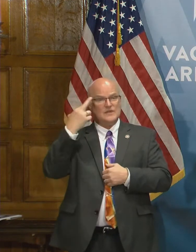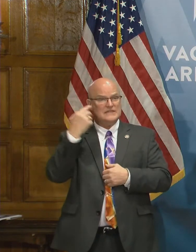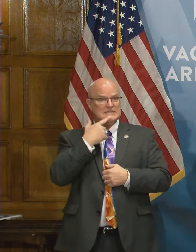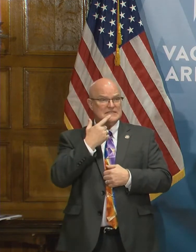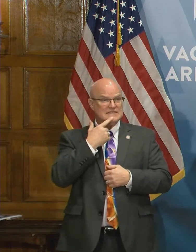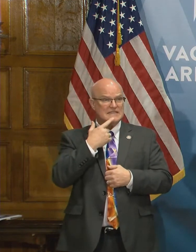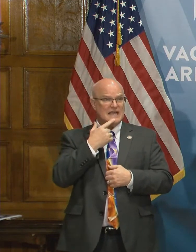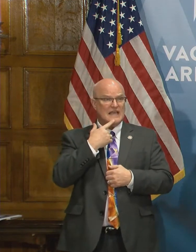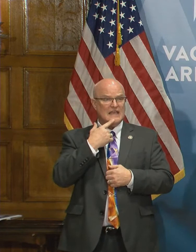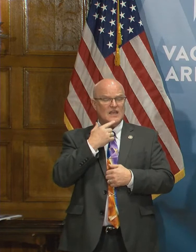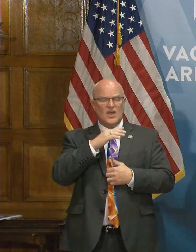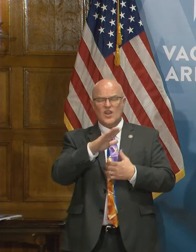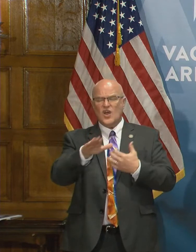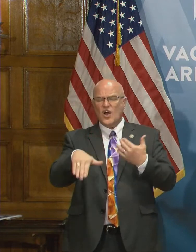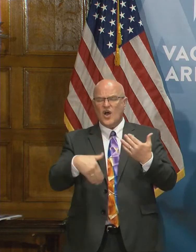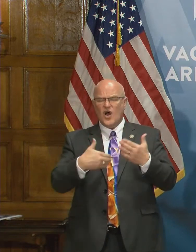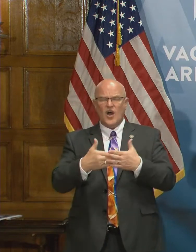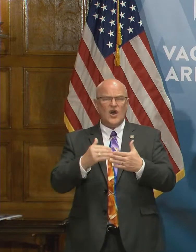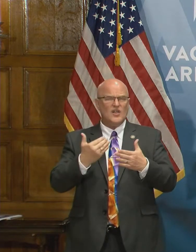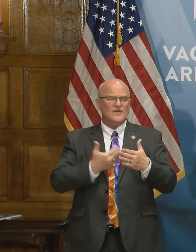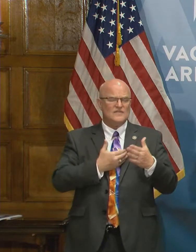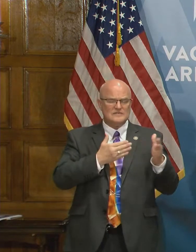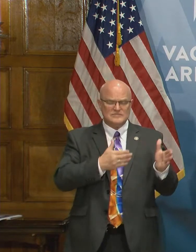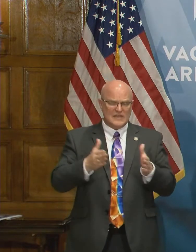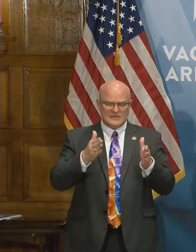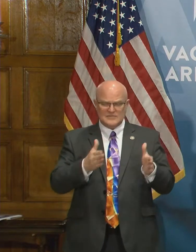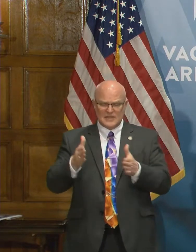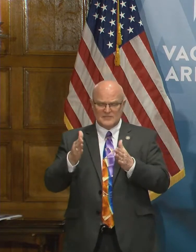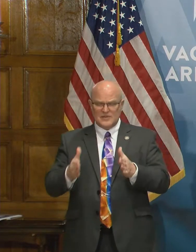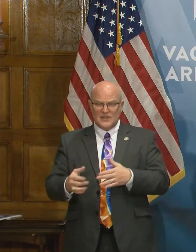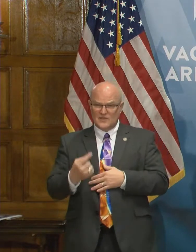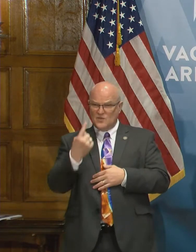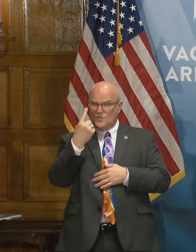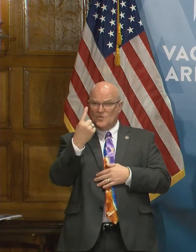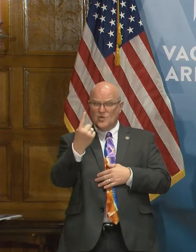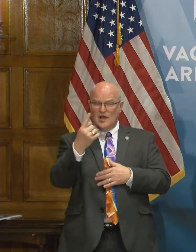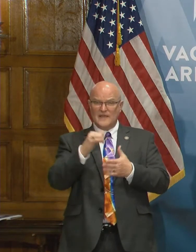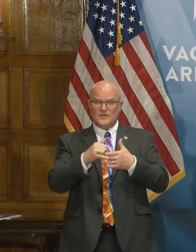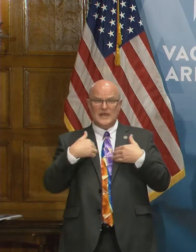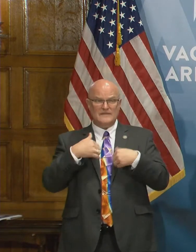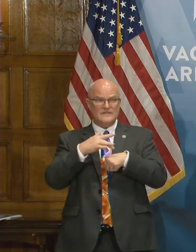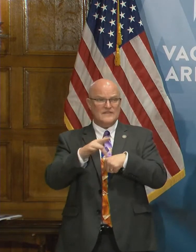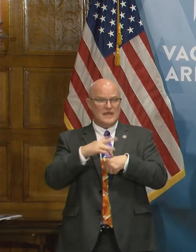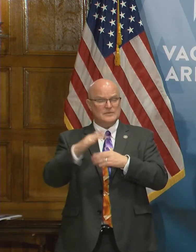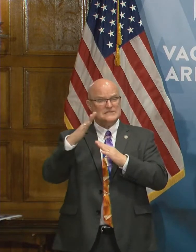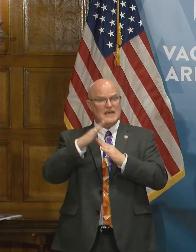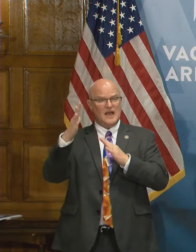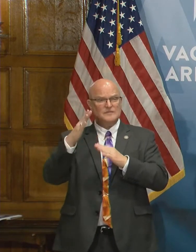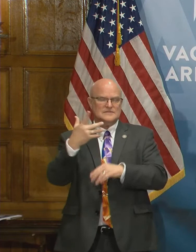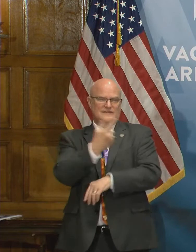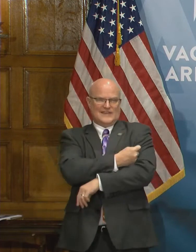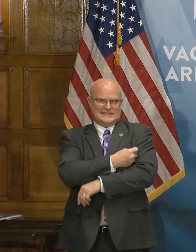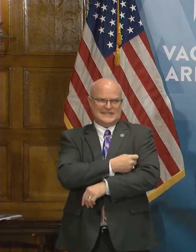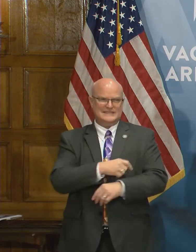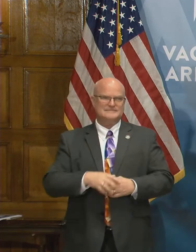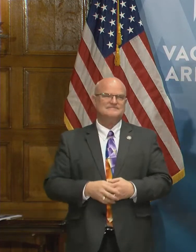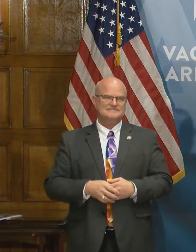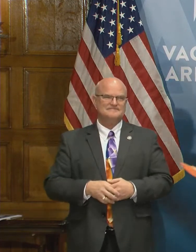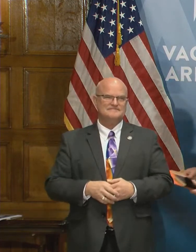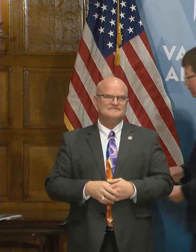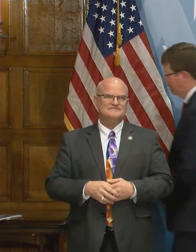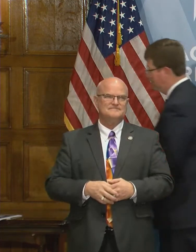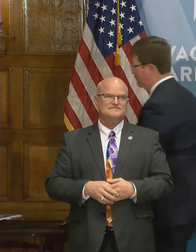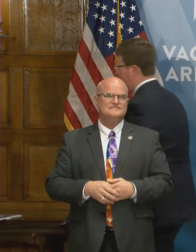look, in all of our mitigation strategies, the number one mitigation strategy we have available is to get vaccinated.